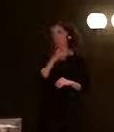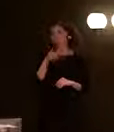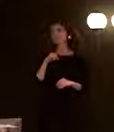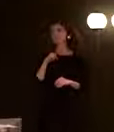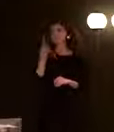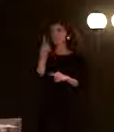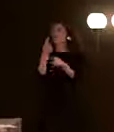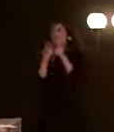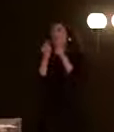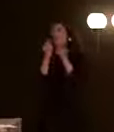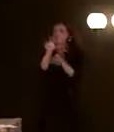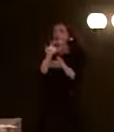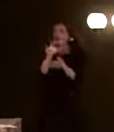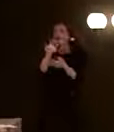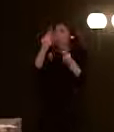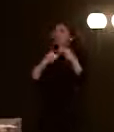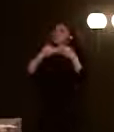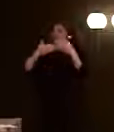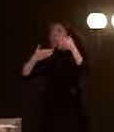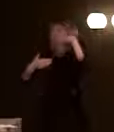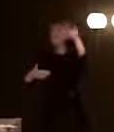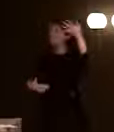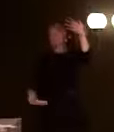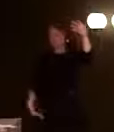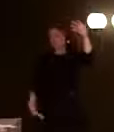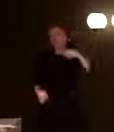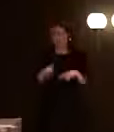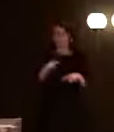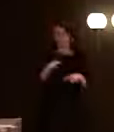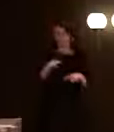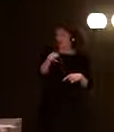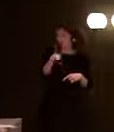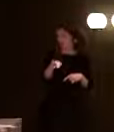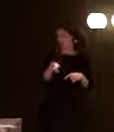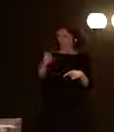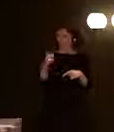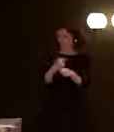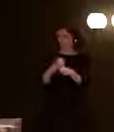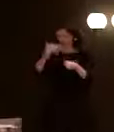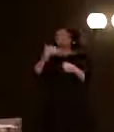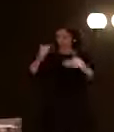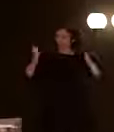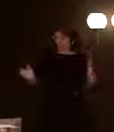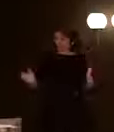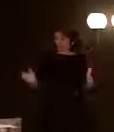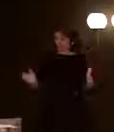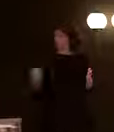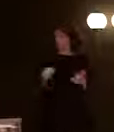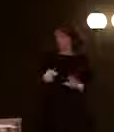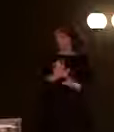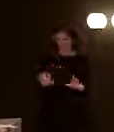This is an indoor space, but we played outside. So you can do it indoors or outdoors.